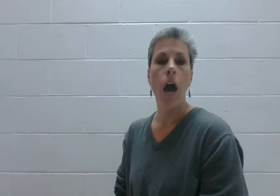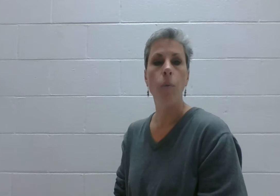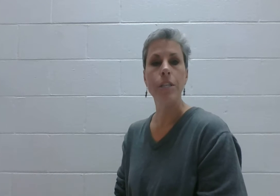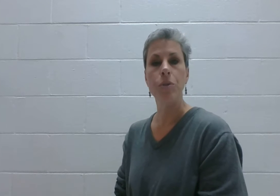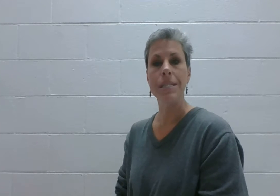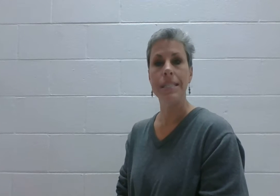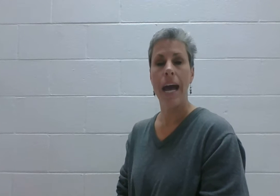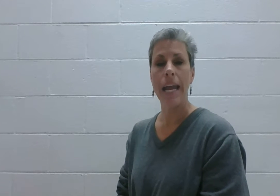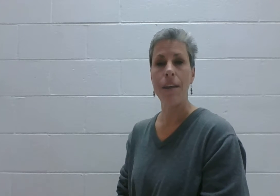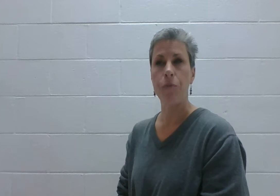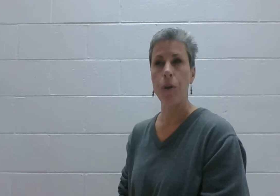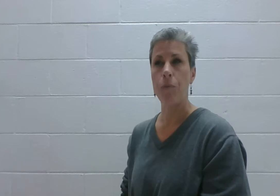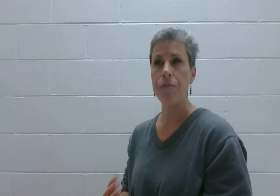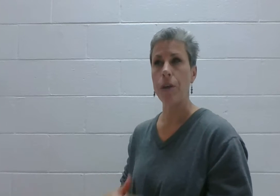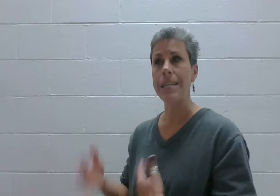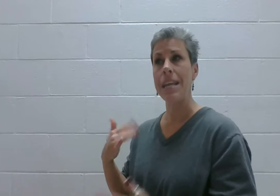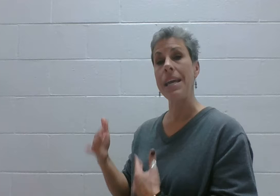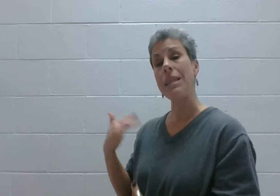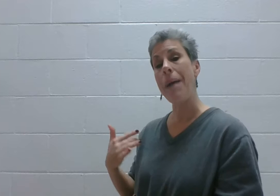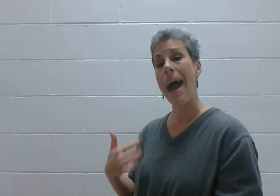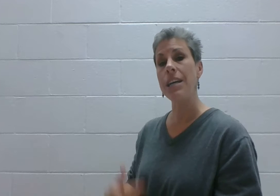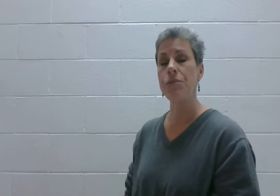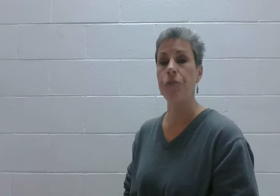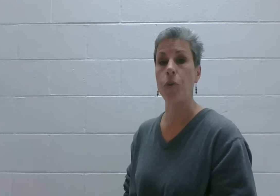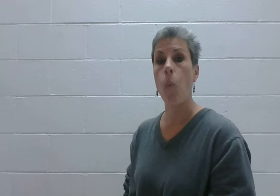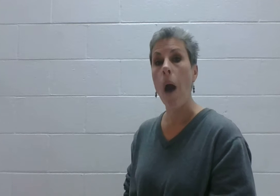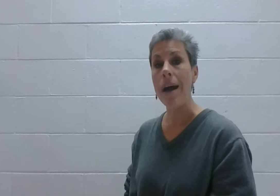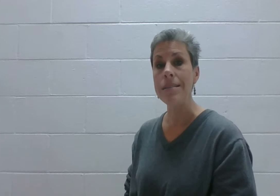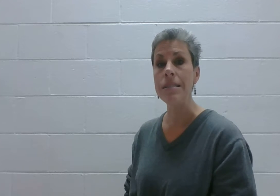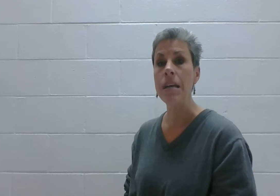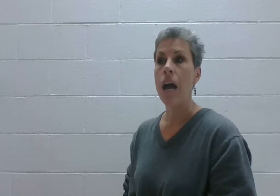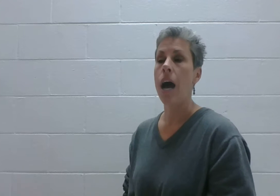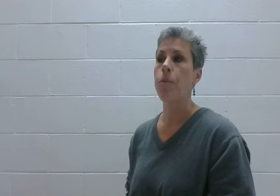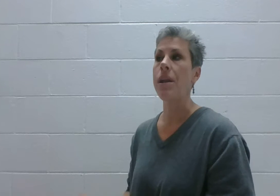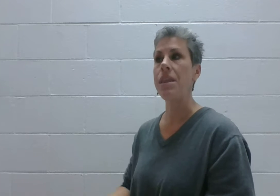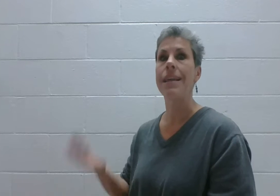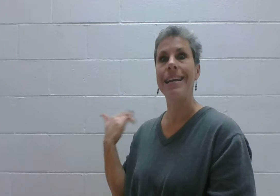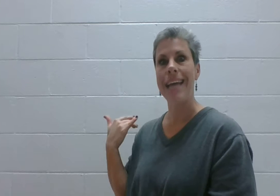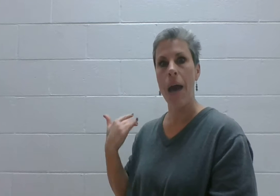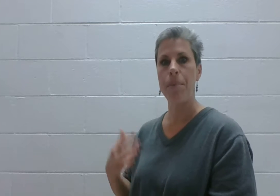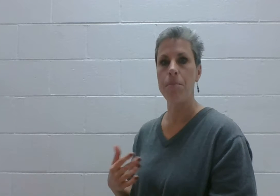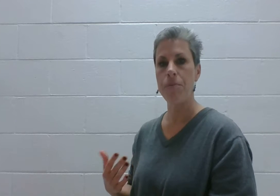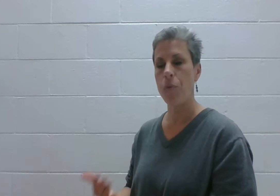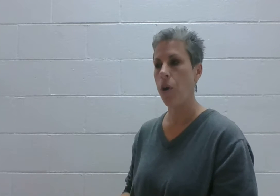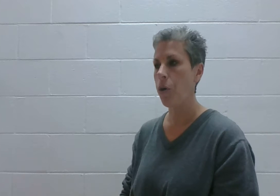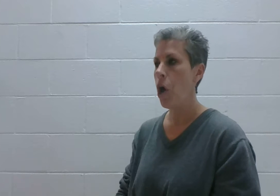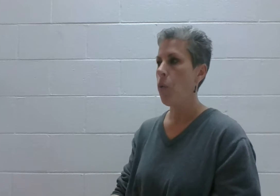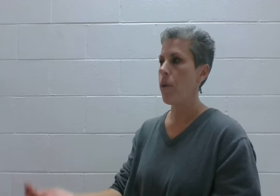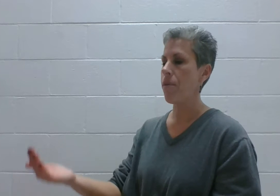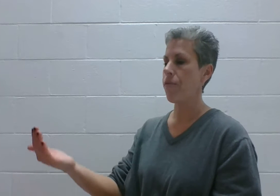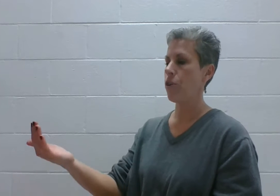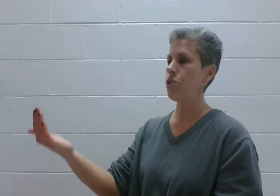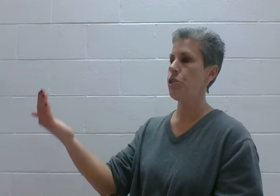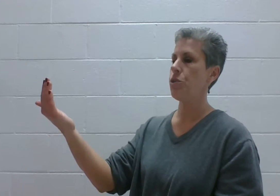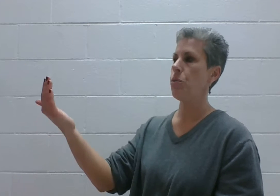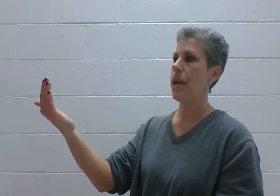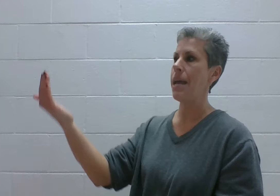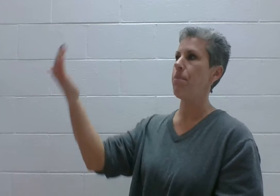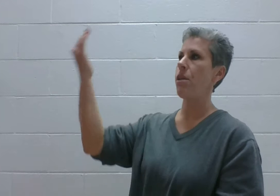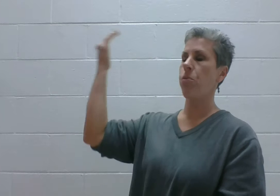We do the sign if we're referring to anything in the past for was, or anything that has happened before. We refer to it by throwing